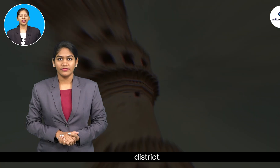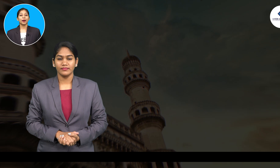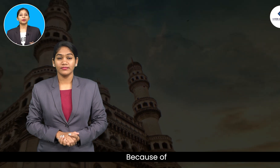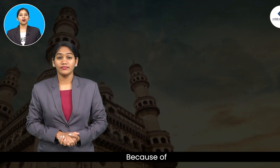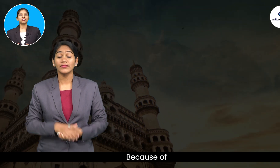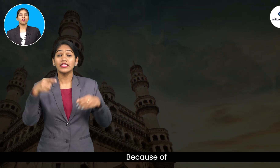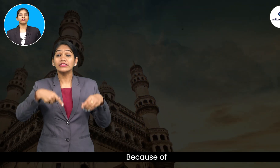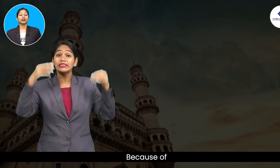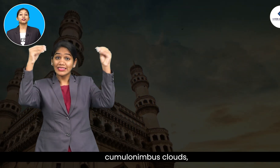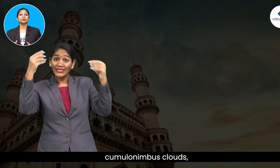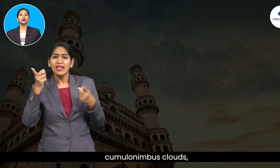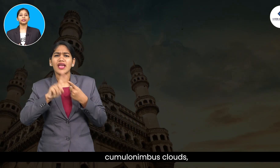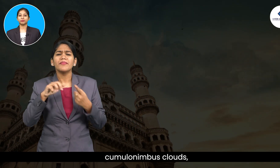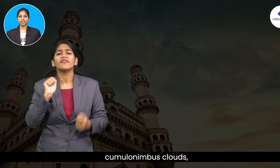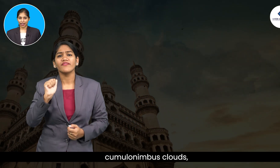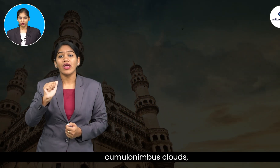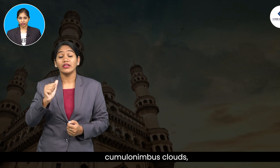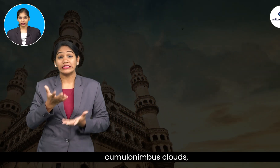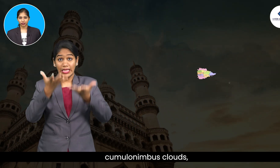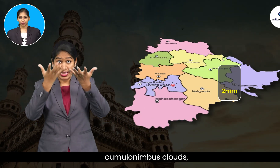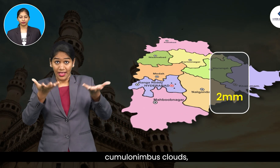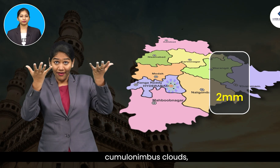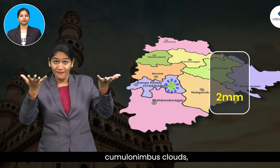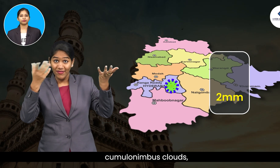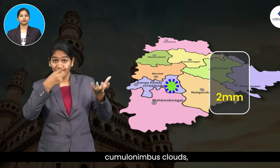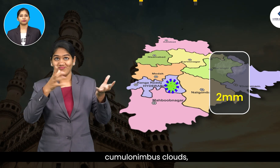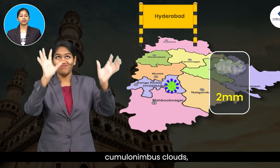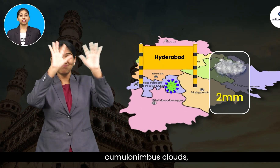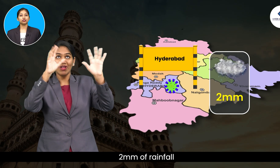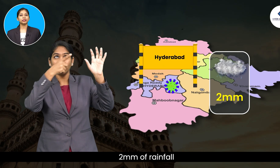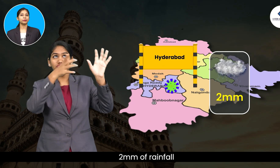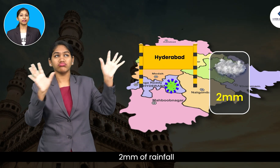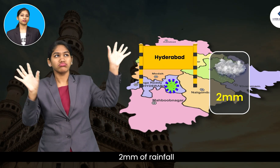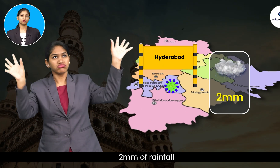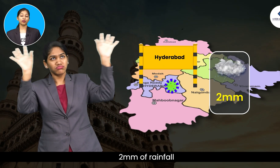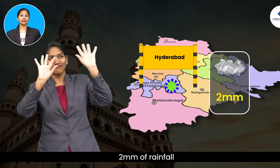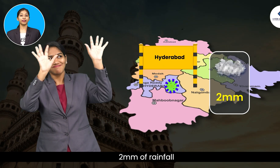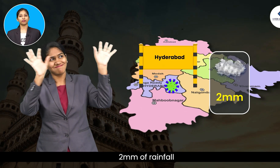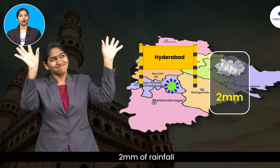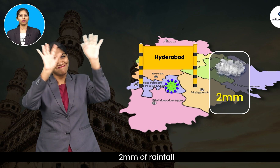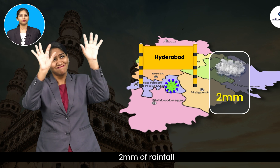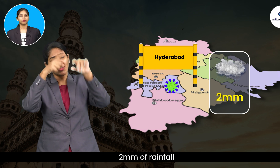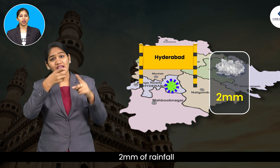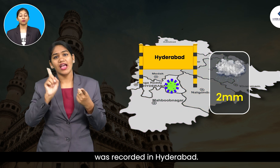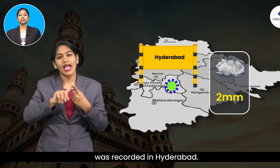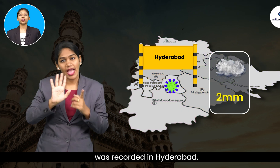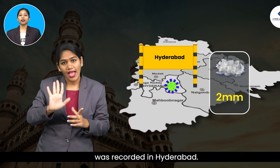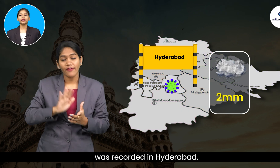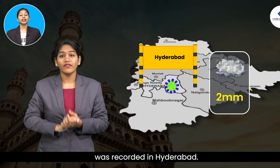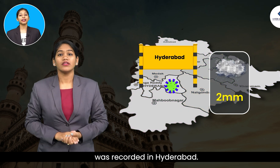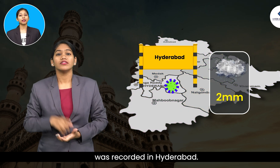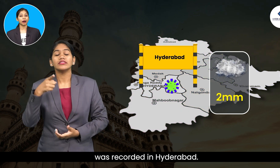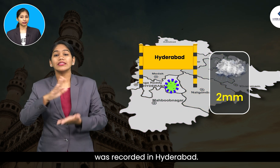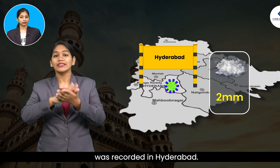Because of cumulonimbus clouds Two millimetres of rainfall Was